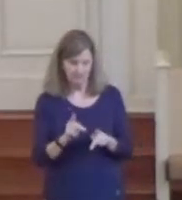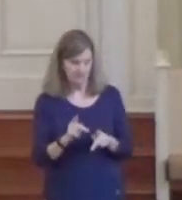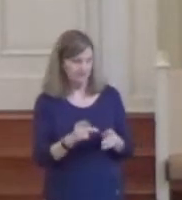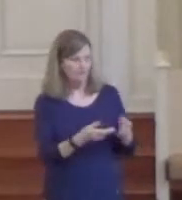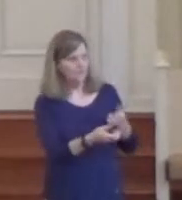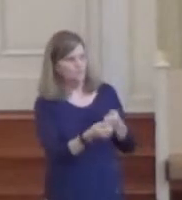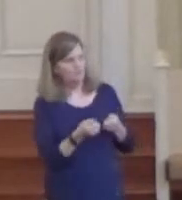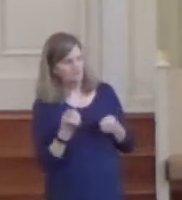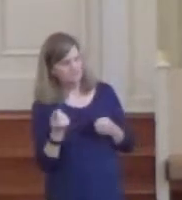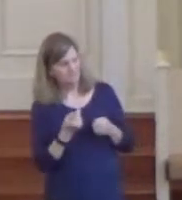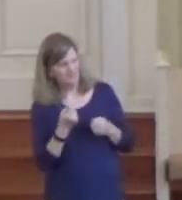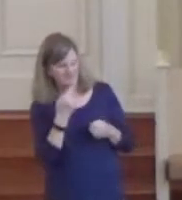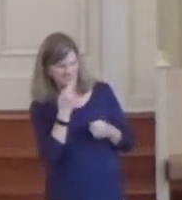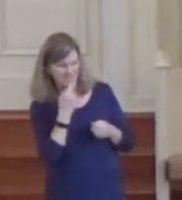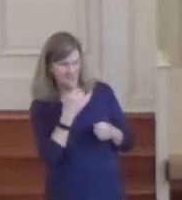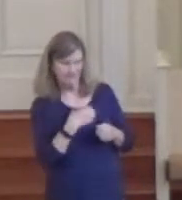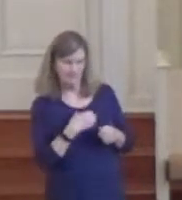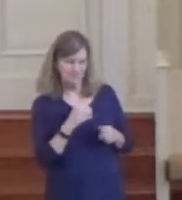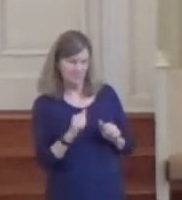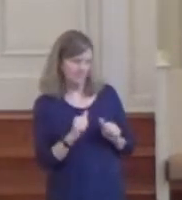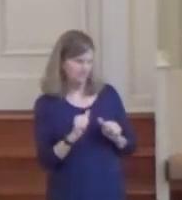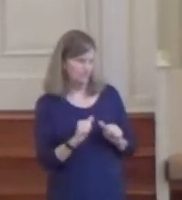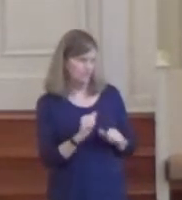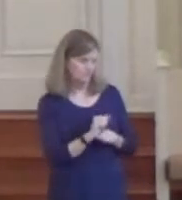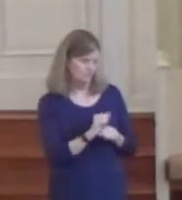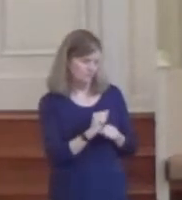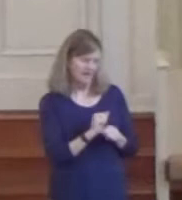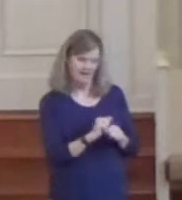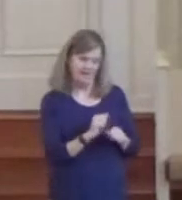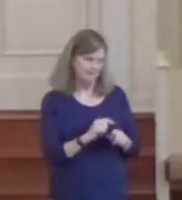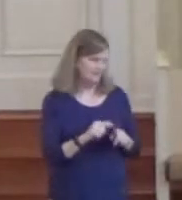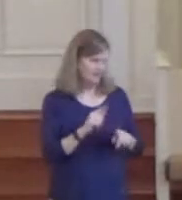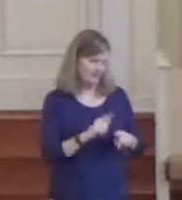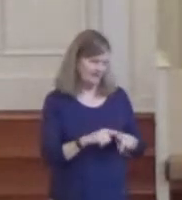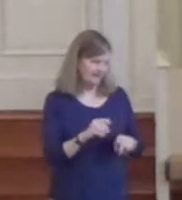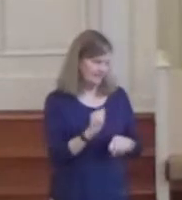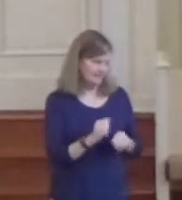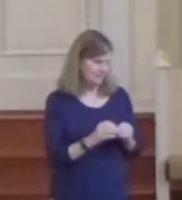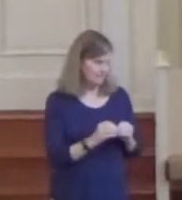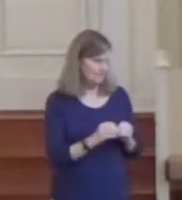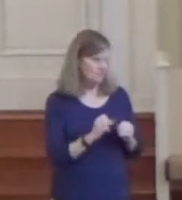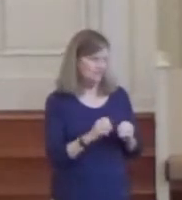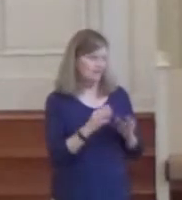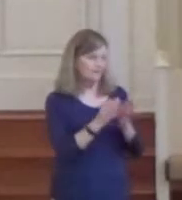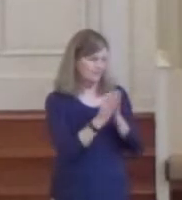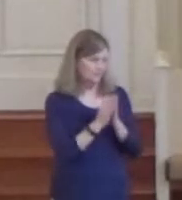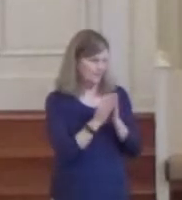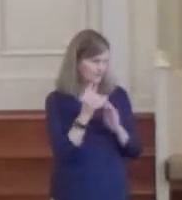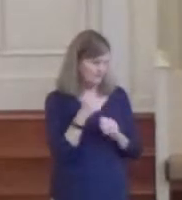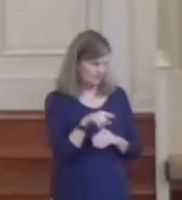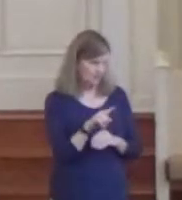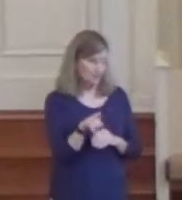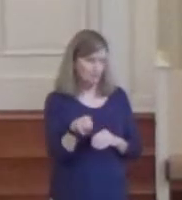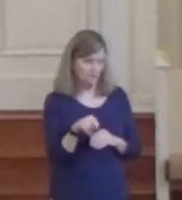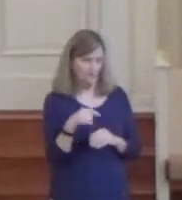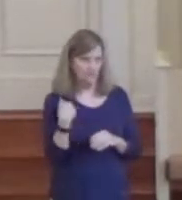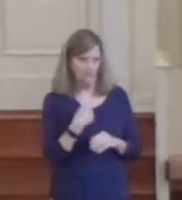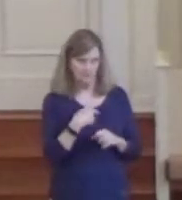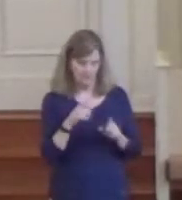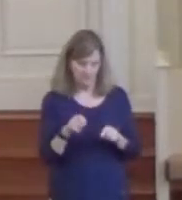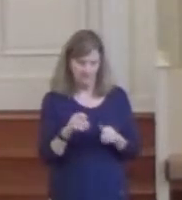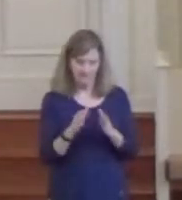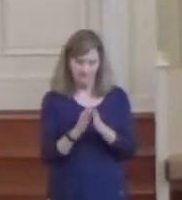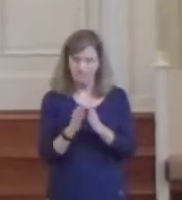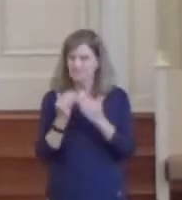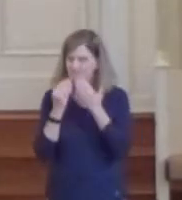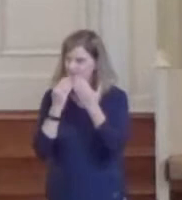pull somebody inside and say, I wish I could be out there doing that hard labor that you do, but I can't anymore, so I'm going to say a prayer for you. We need those prayers.